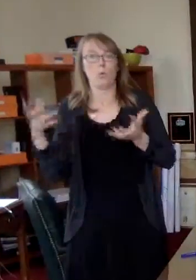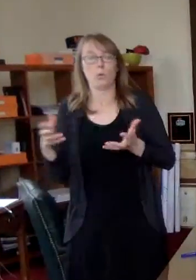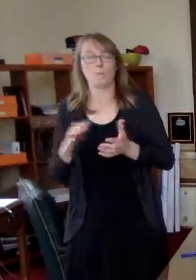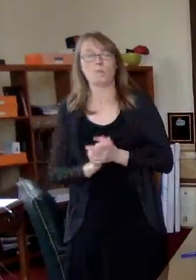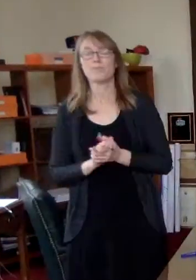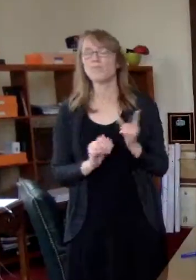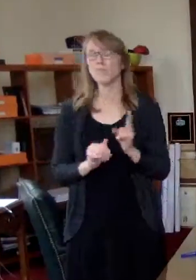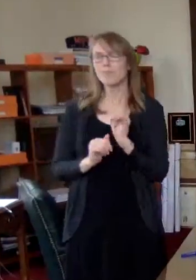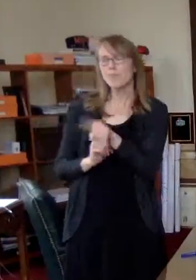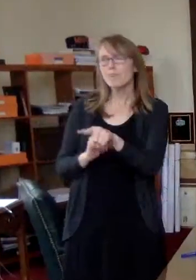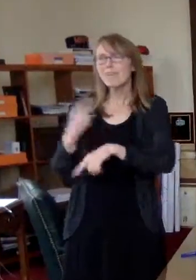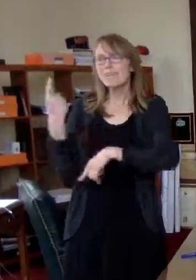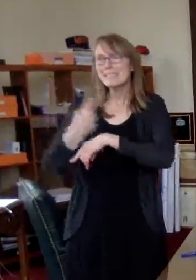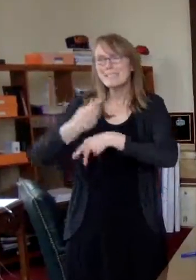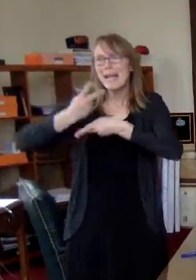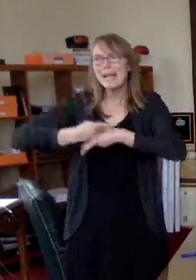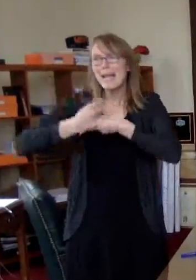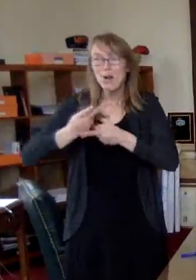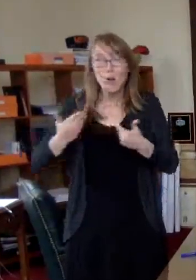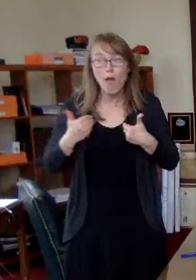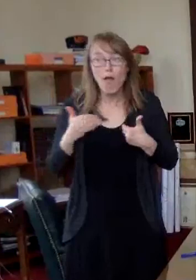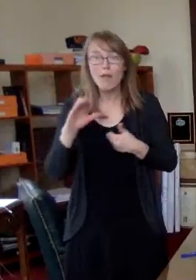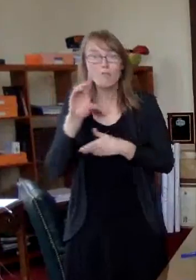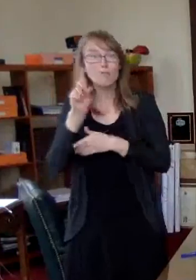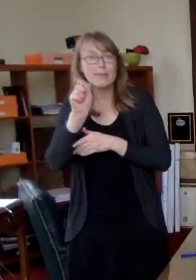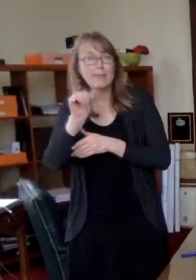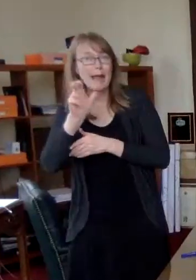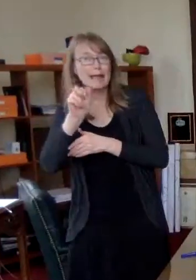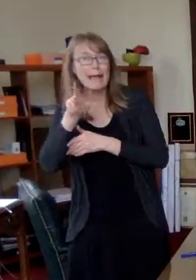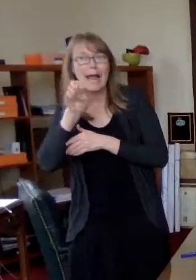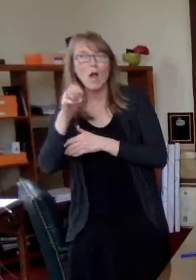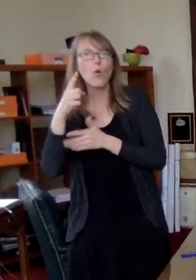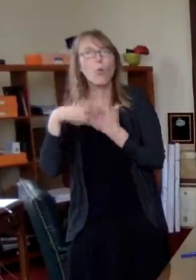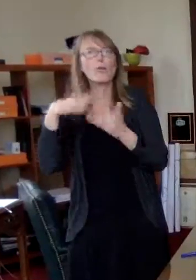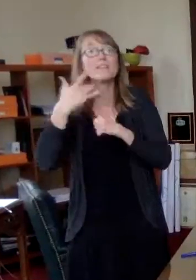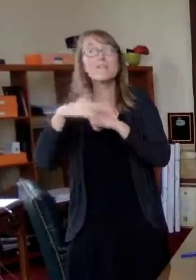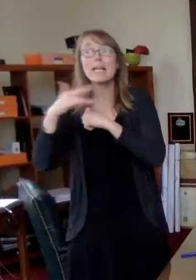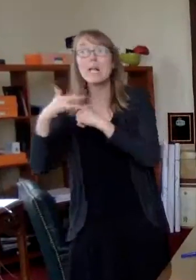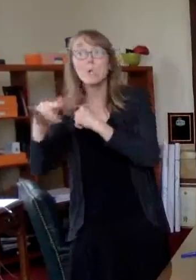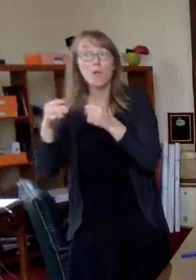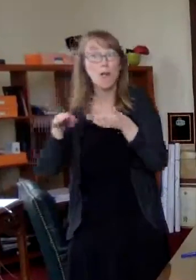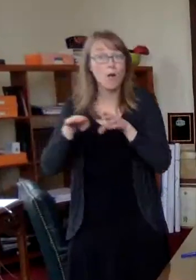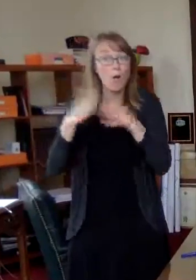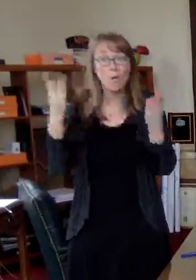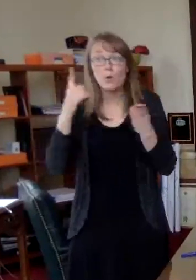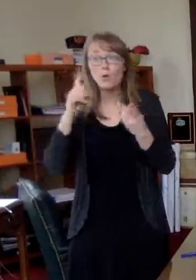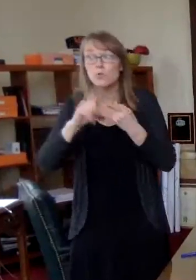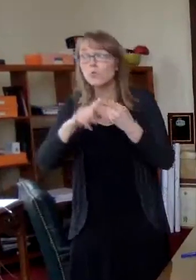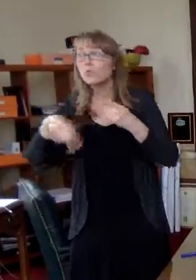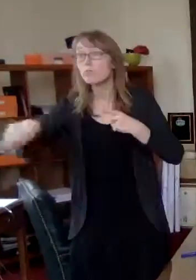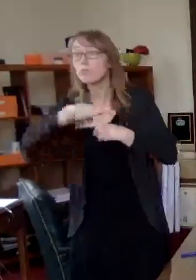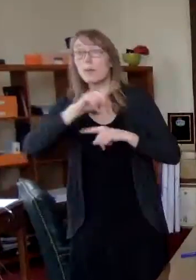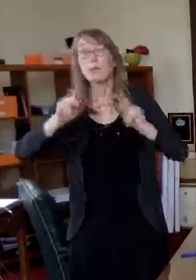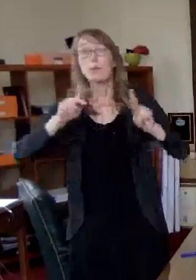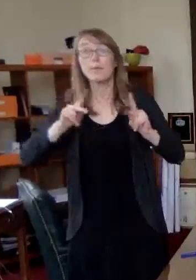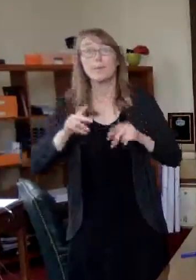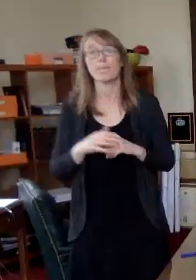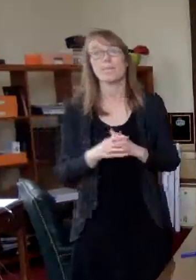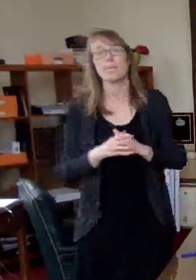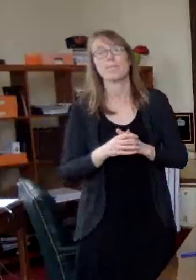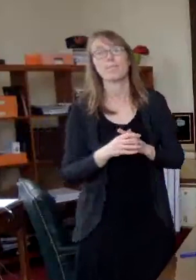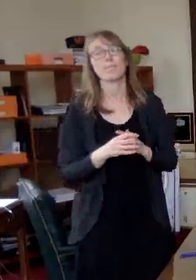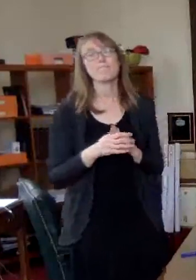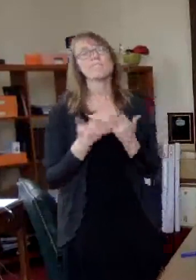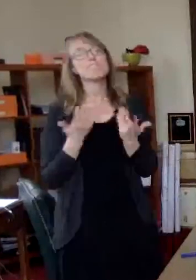kind of daycare is available in the city, and are they open to the public? Daycare centers are open for the kids of first